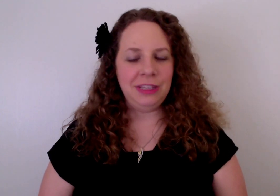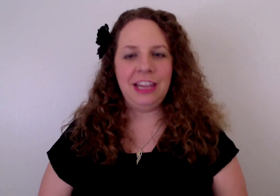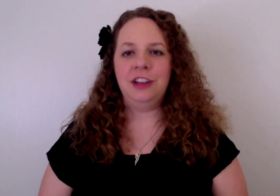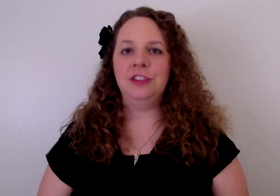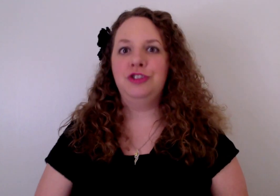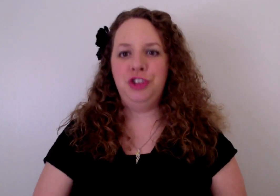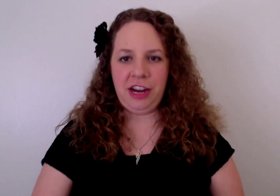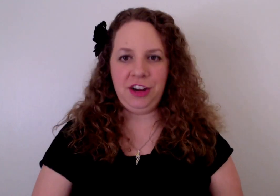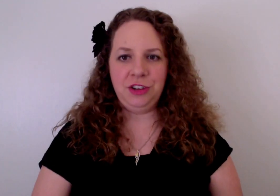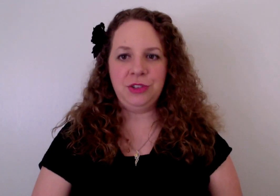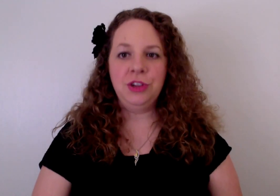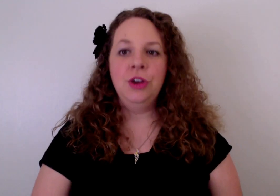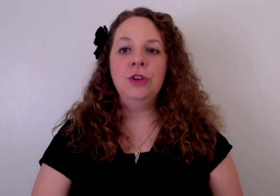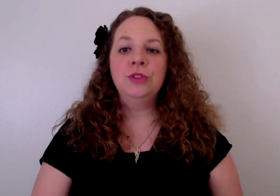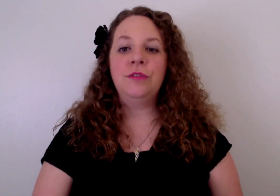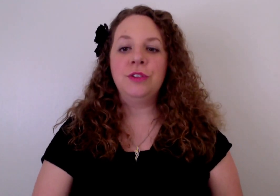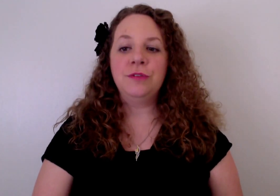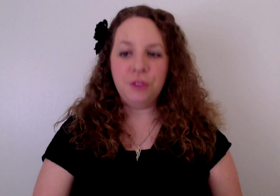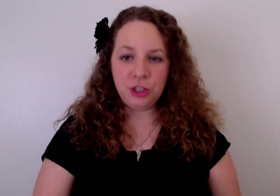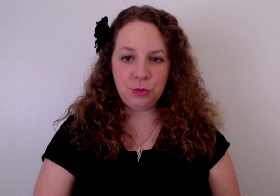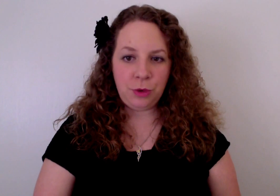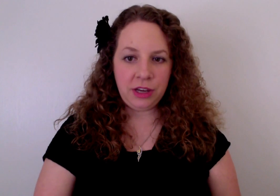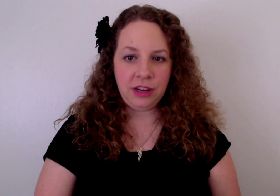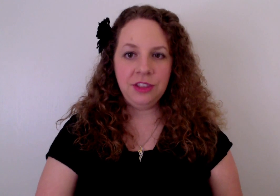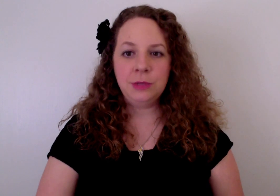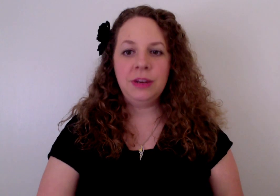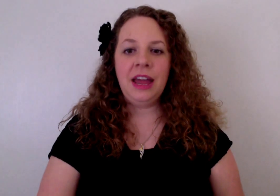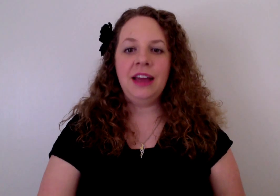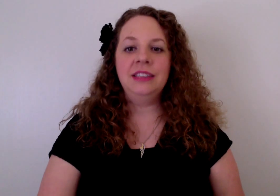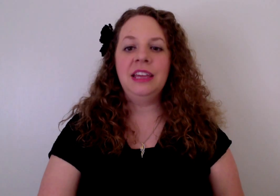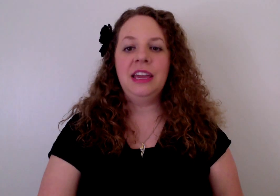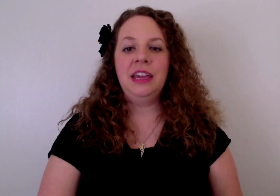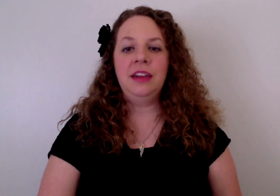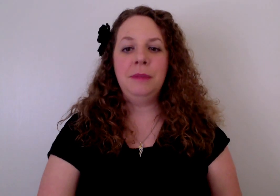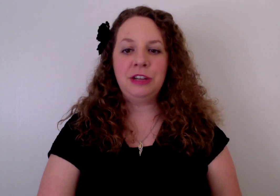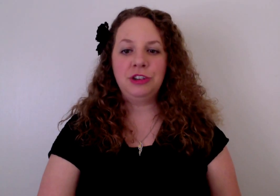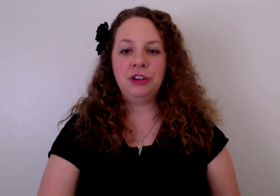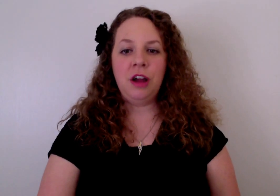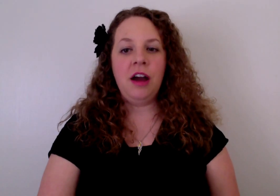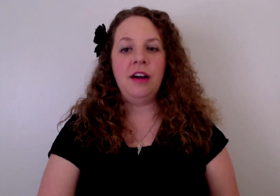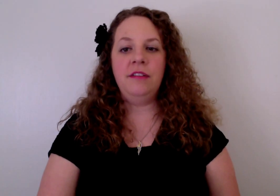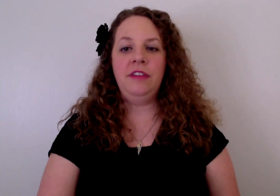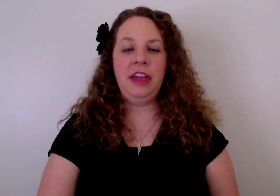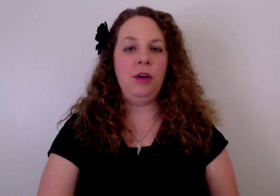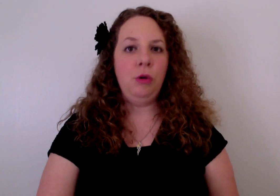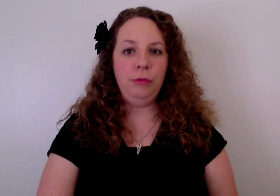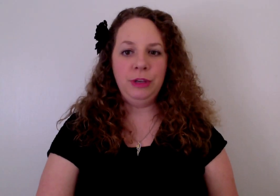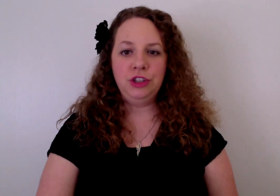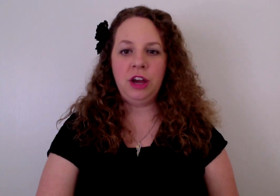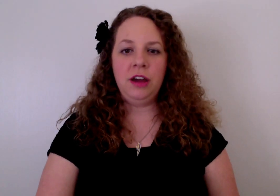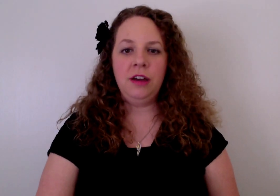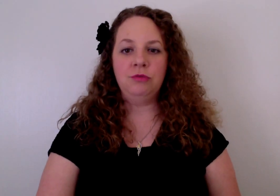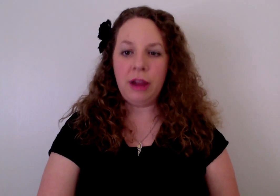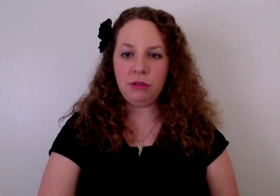and chairs. So for the first one, this one has a picture of a whole bunch of round